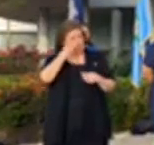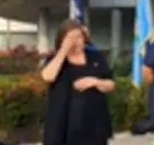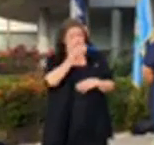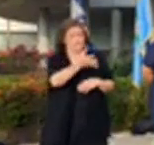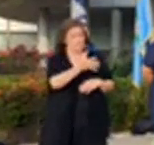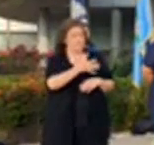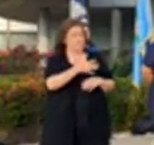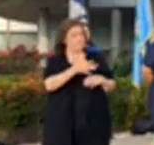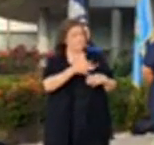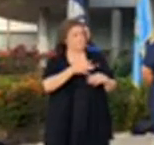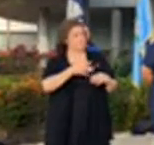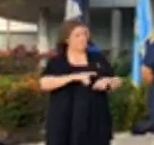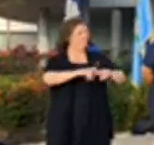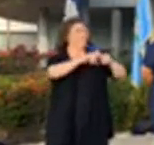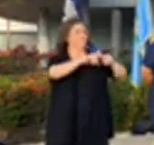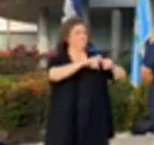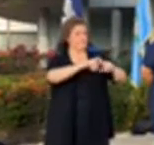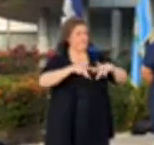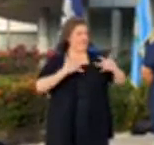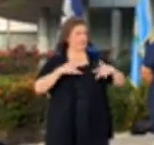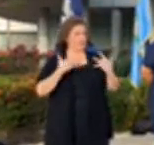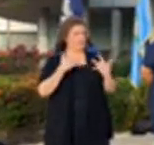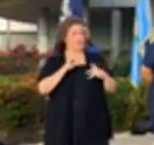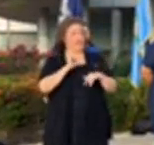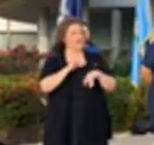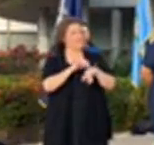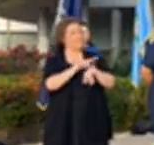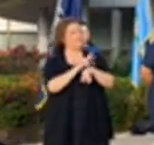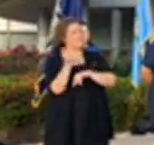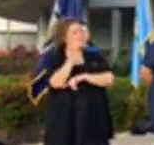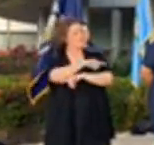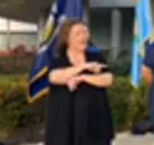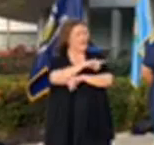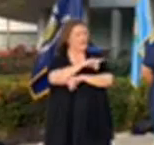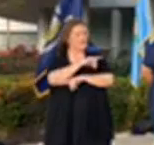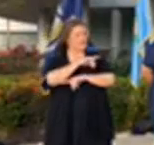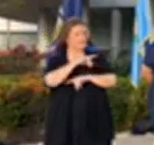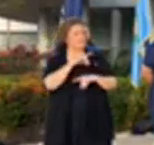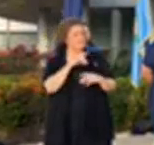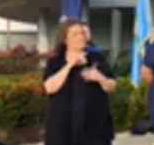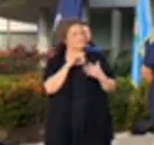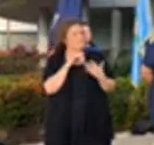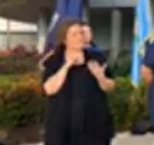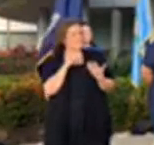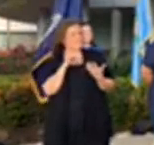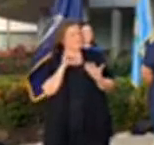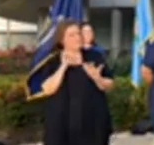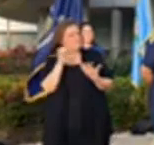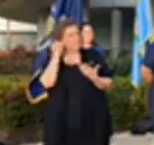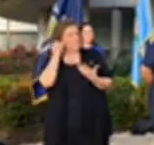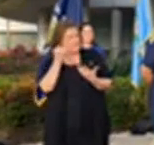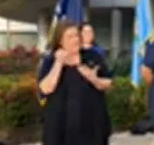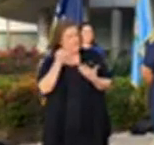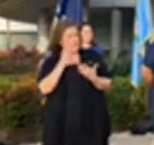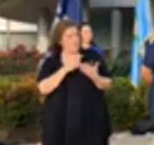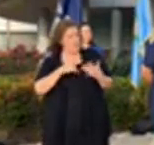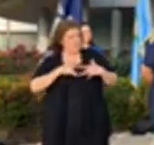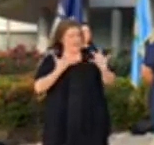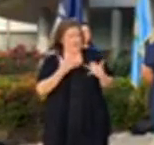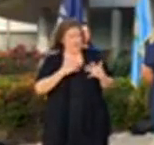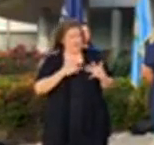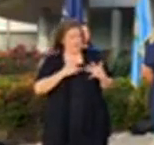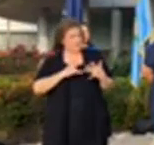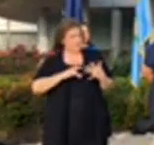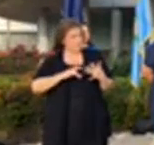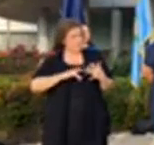included St. Patrick's Day, and the reaction that yielded just across the city, even